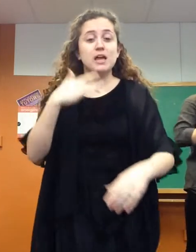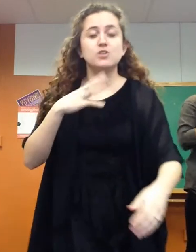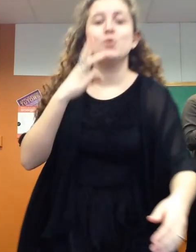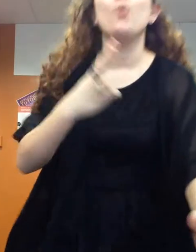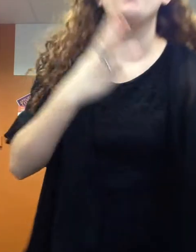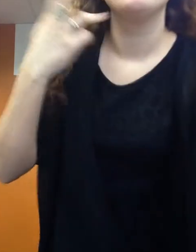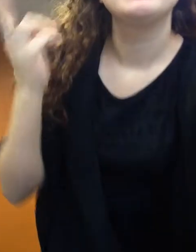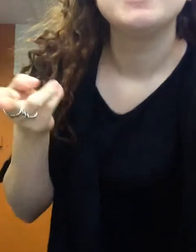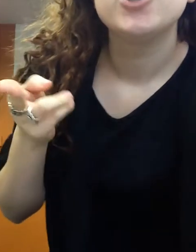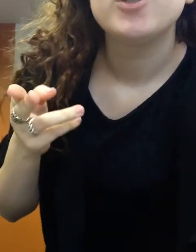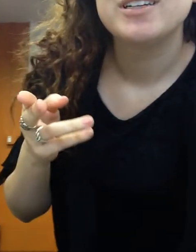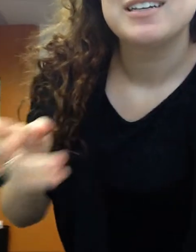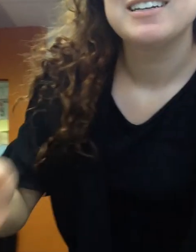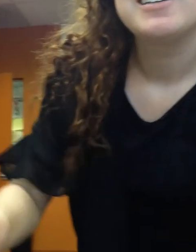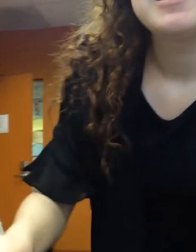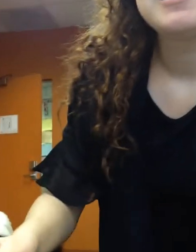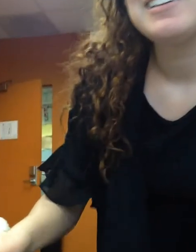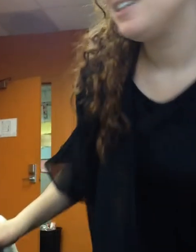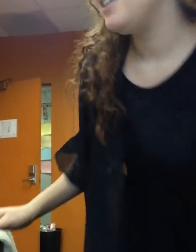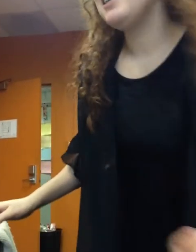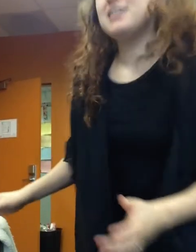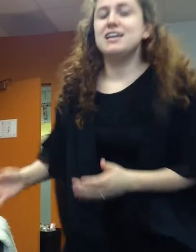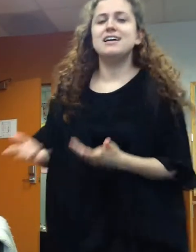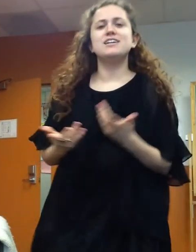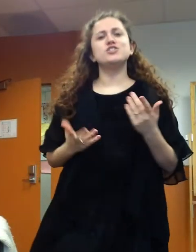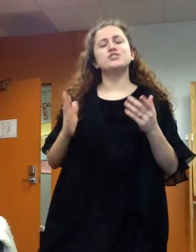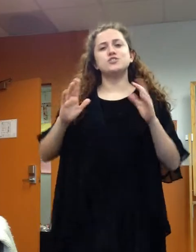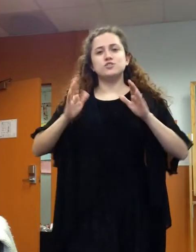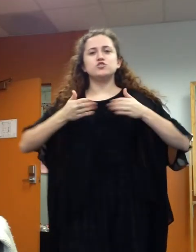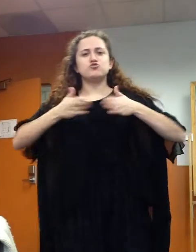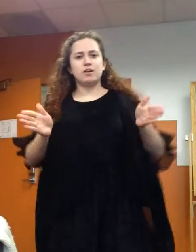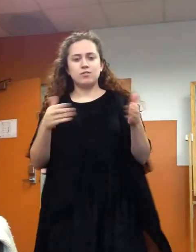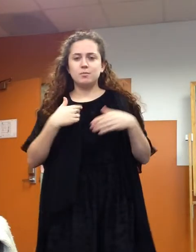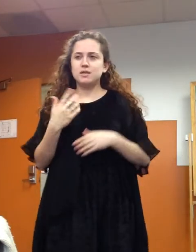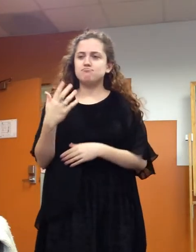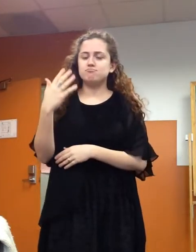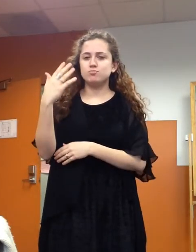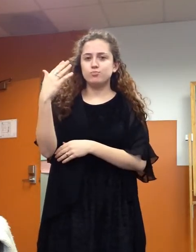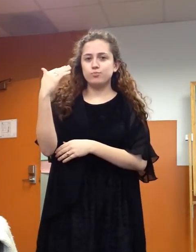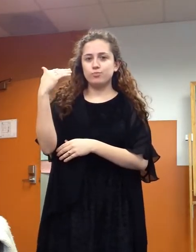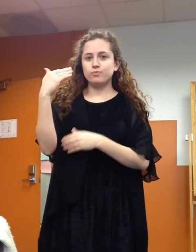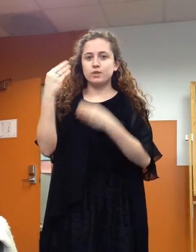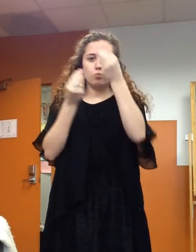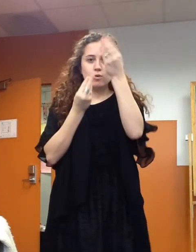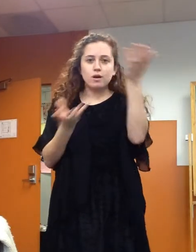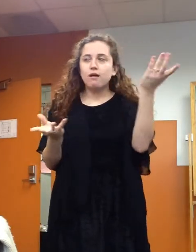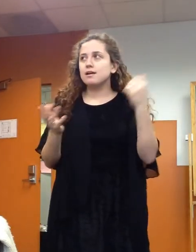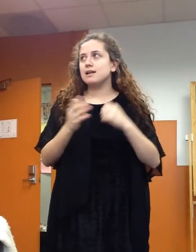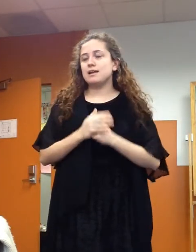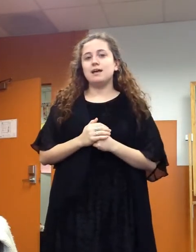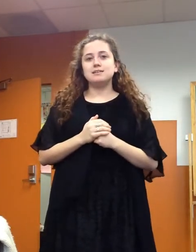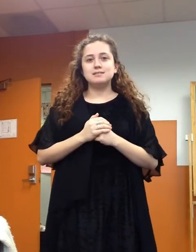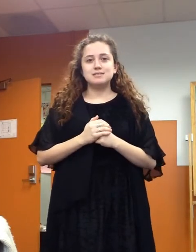a subject that either cannot or should be taught at